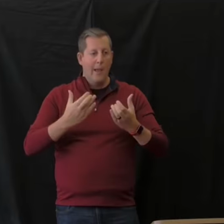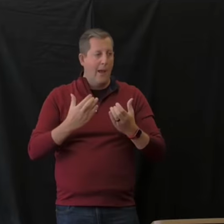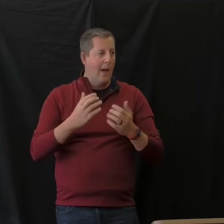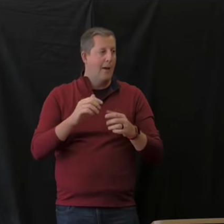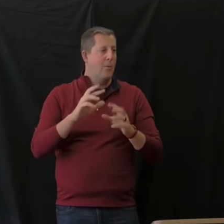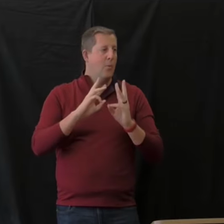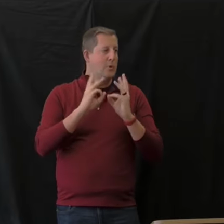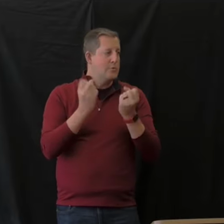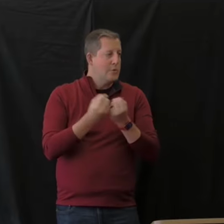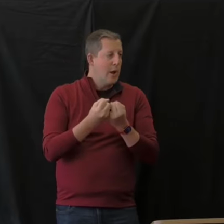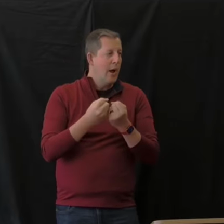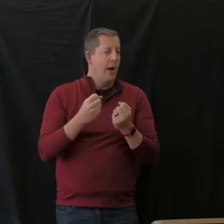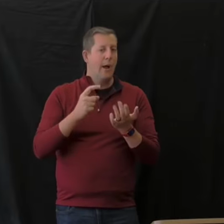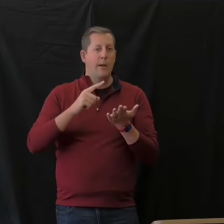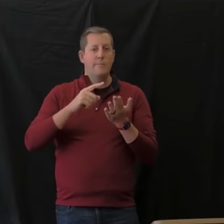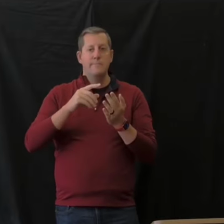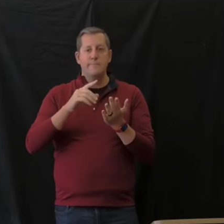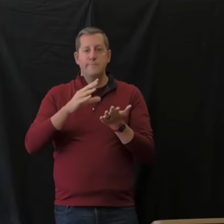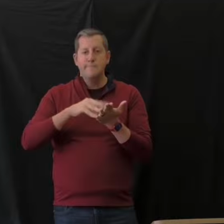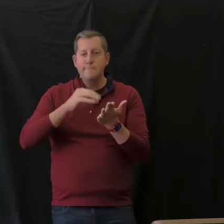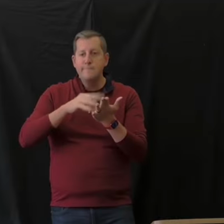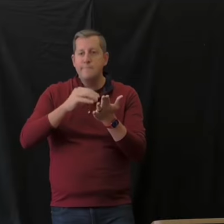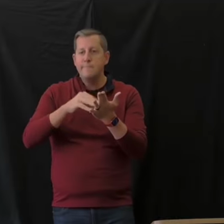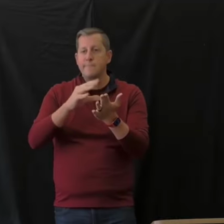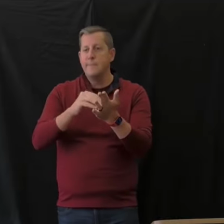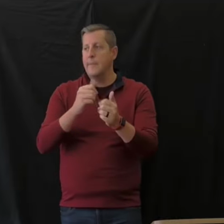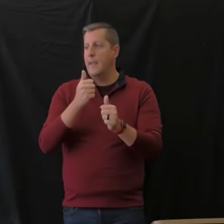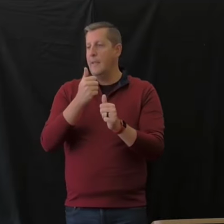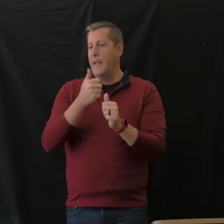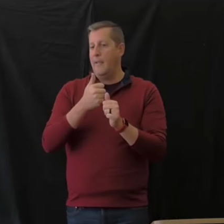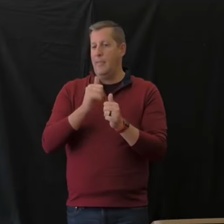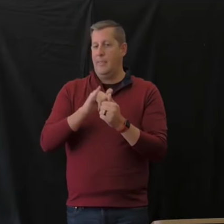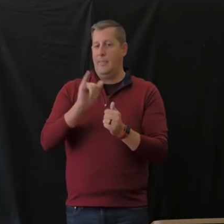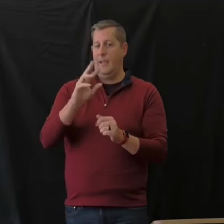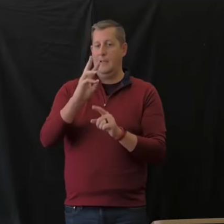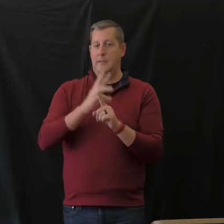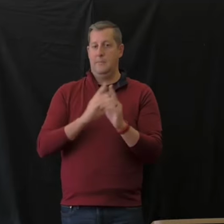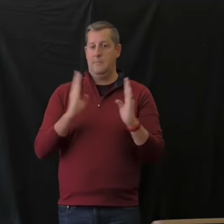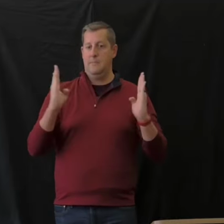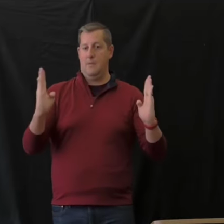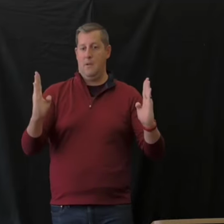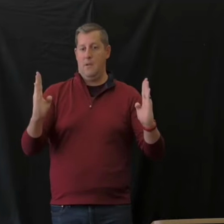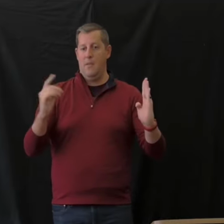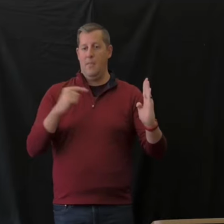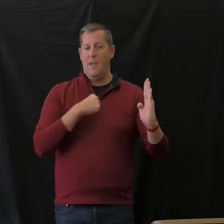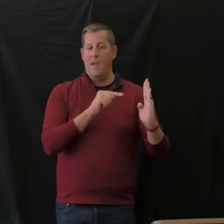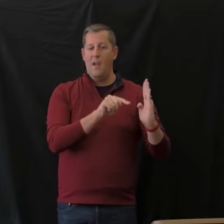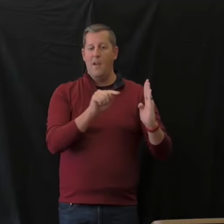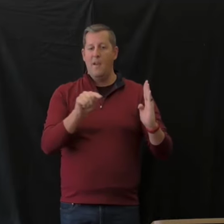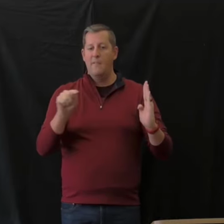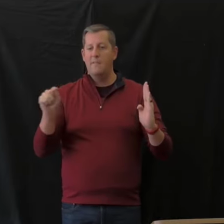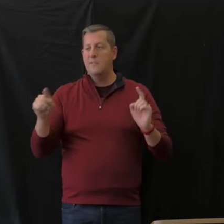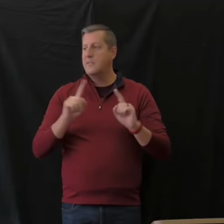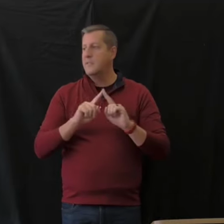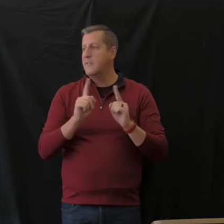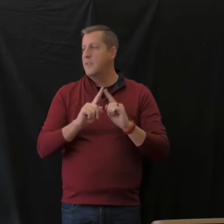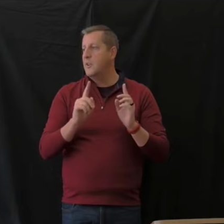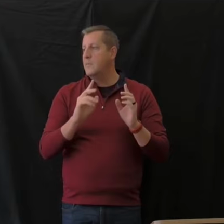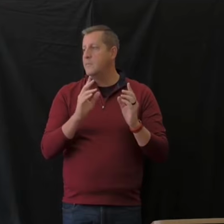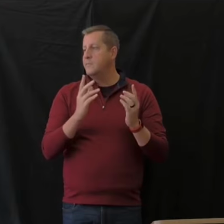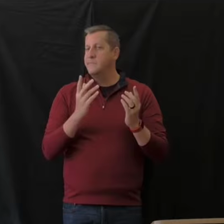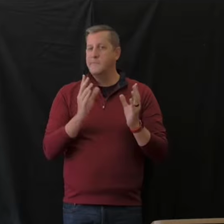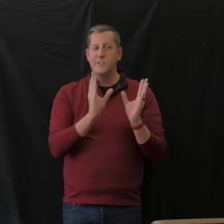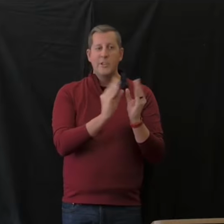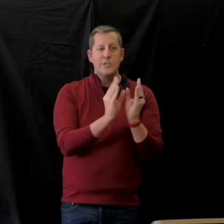in 6 months. And I would be doing workshops and just learning in many different ways. So in that 6-month